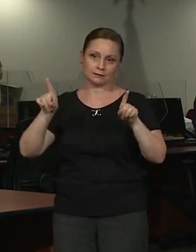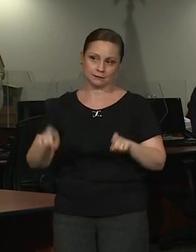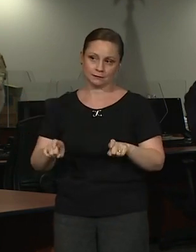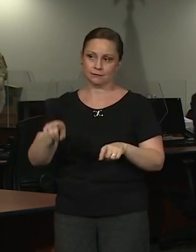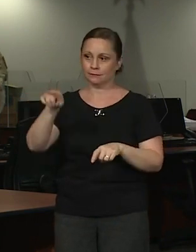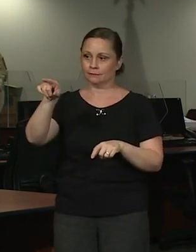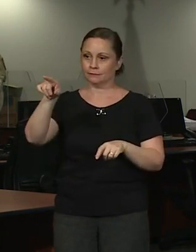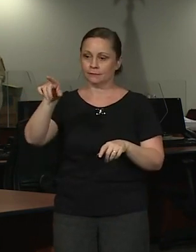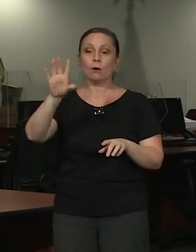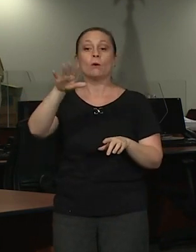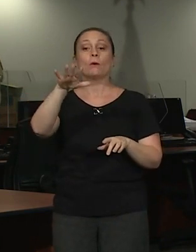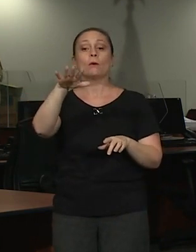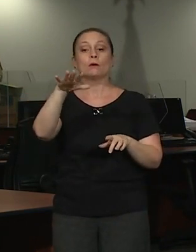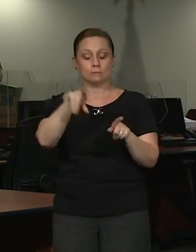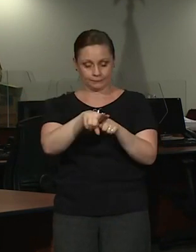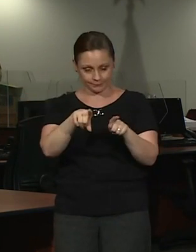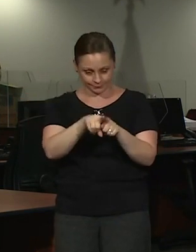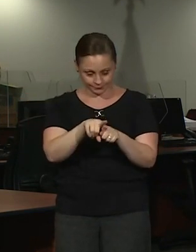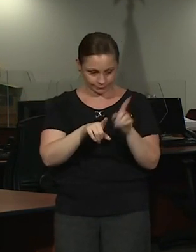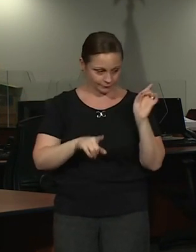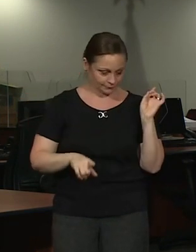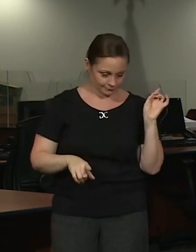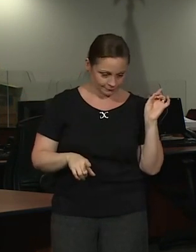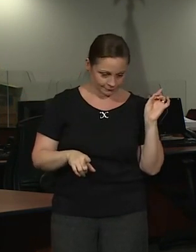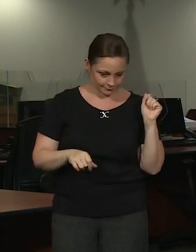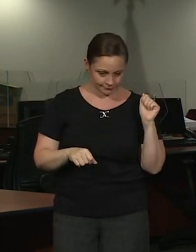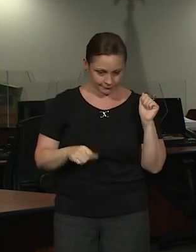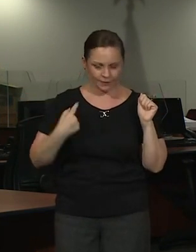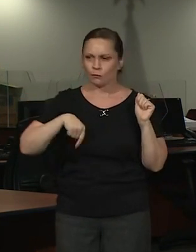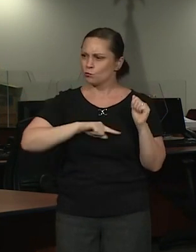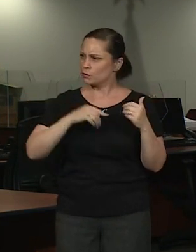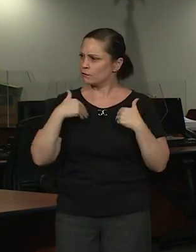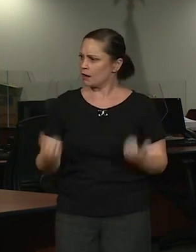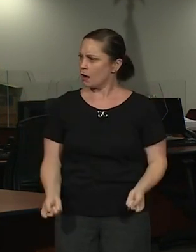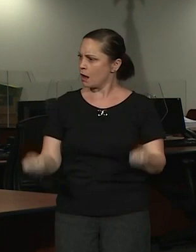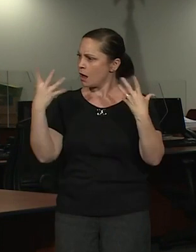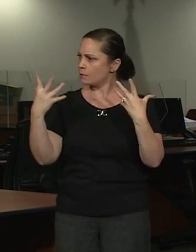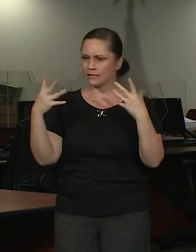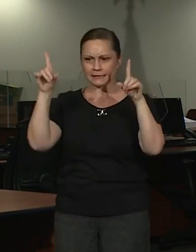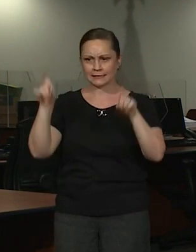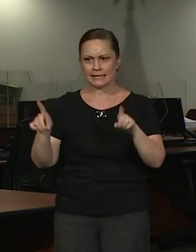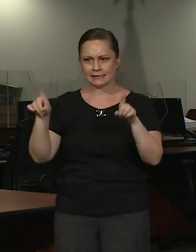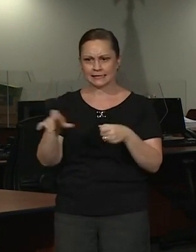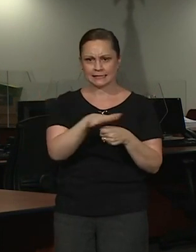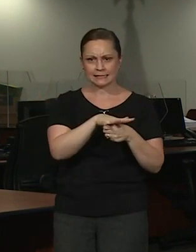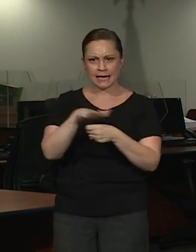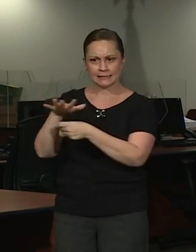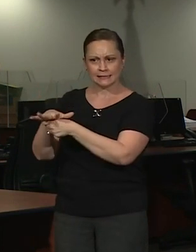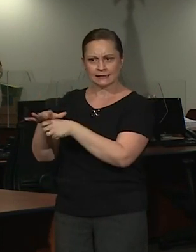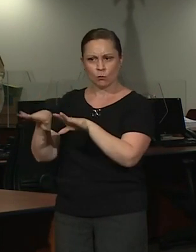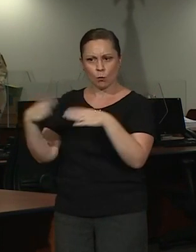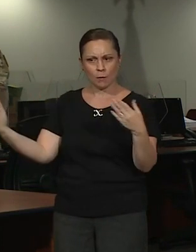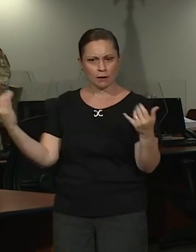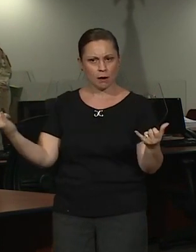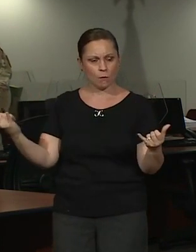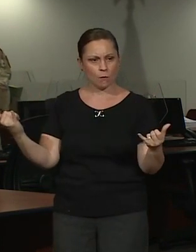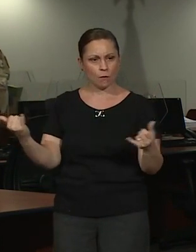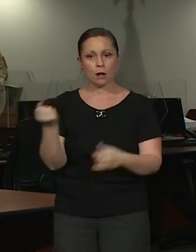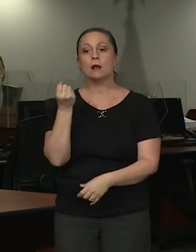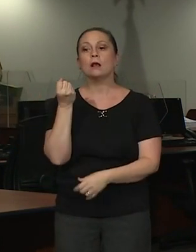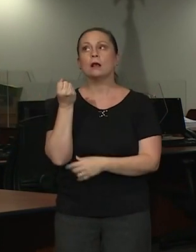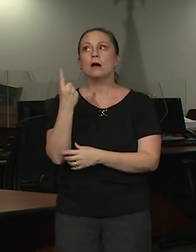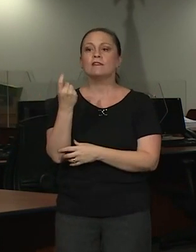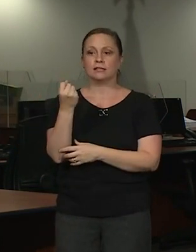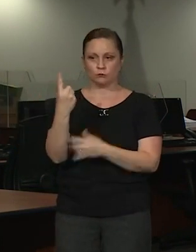Governor, do you And I think we have, how many testing sites are open today?